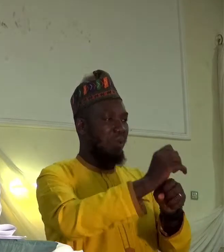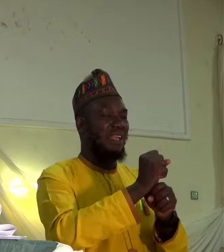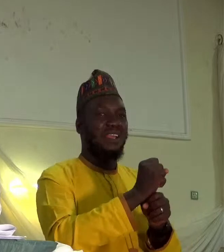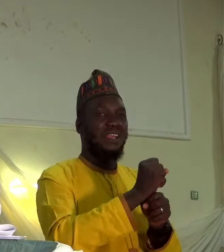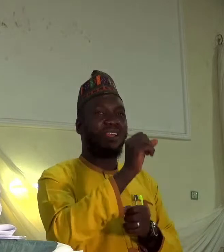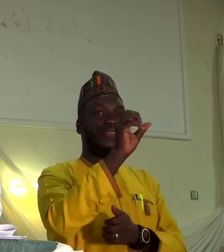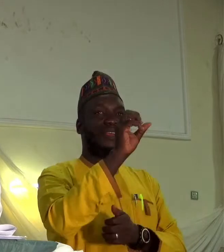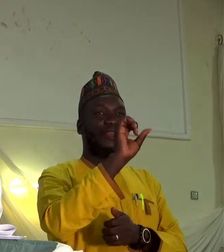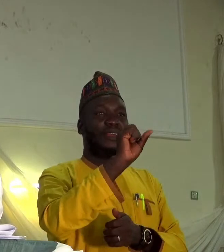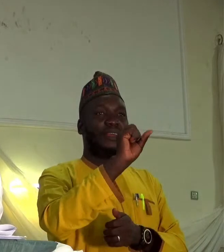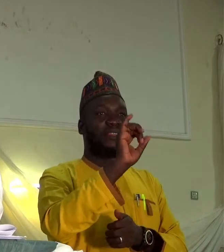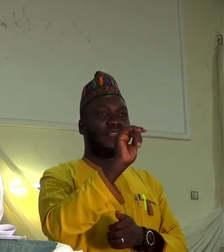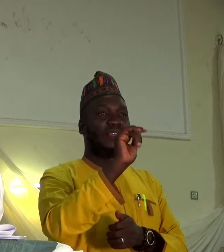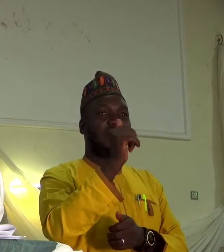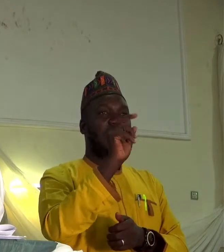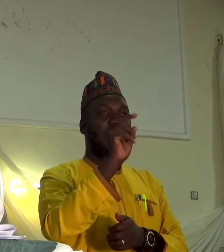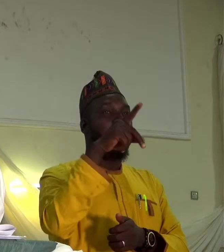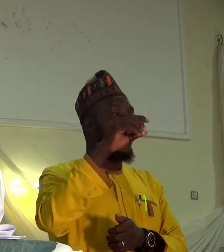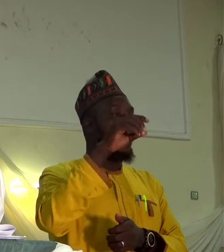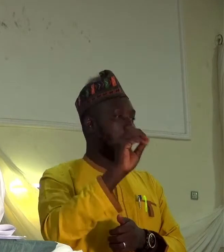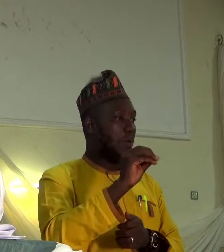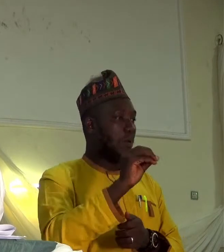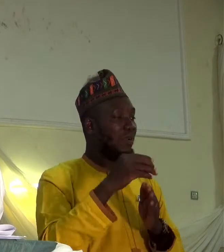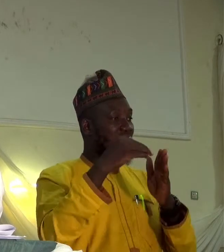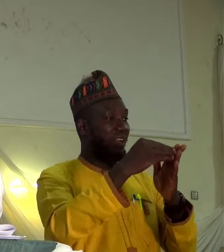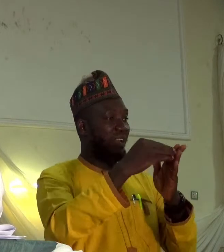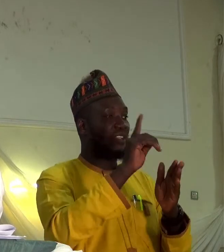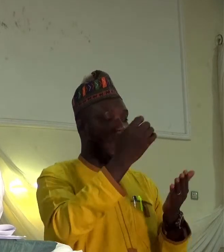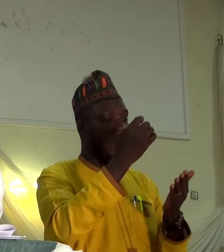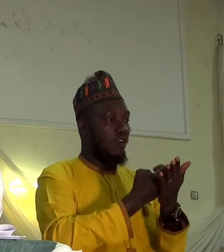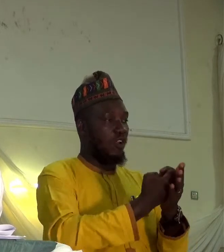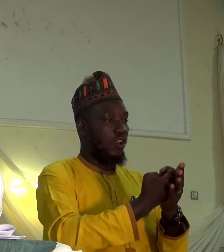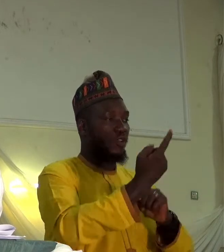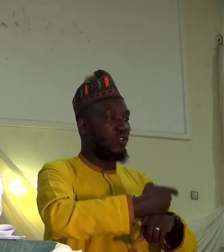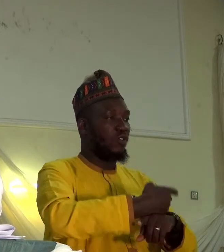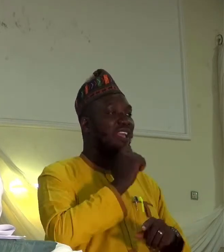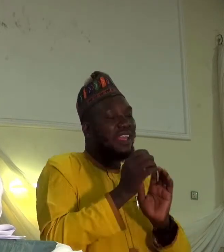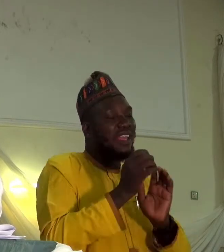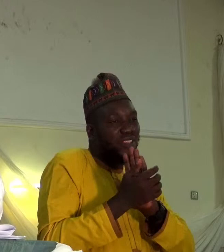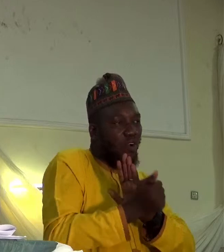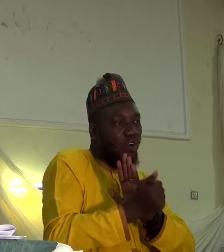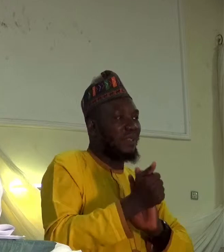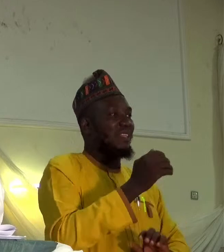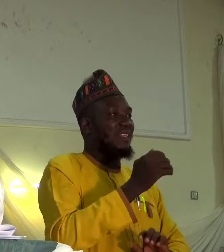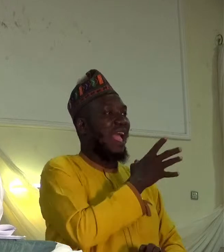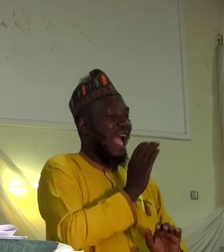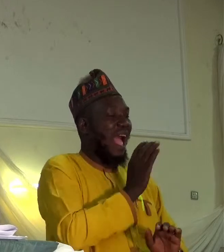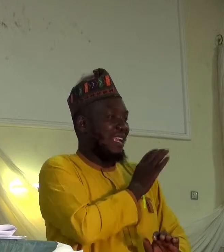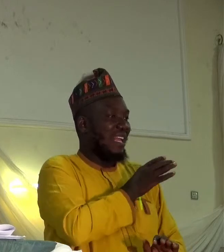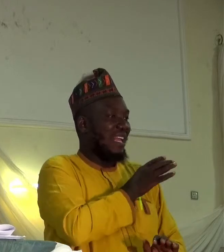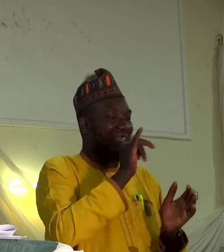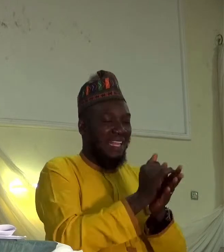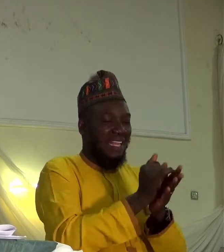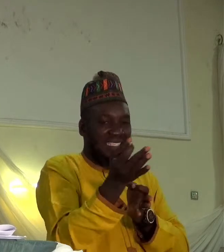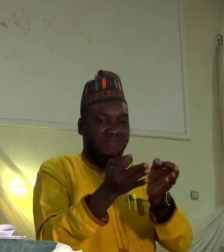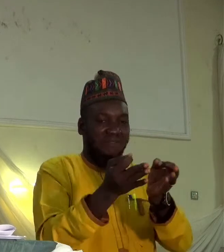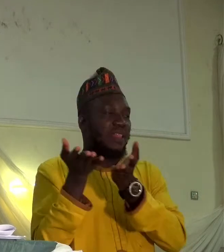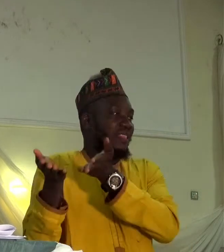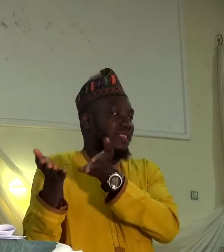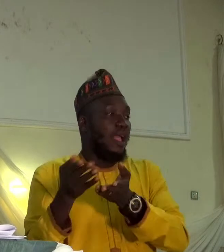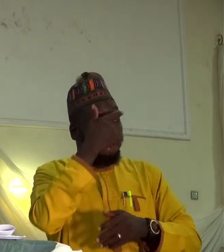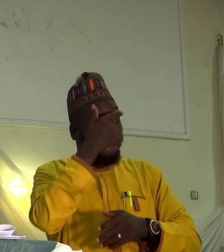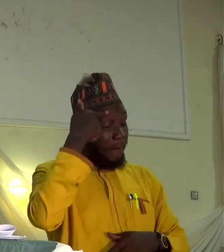to be one of the leading economies in the world today is competency and character, as it has been defined here.